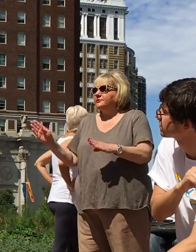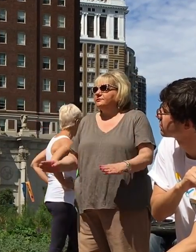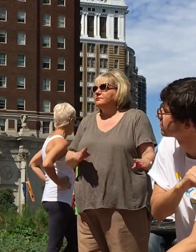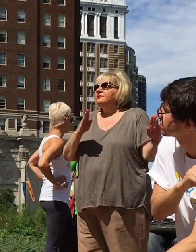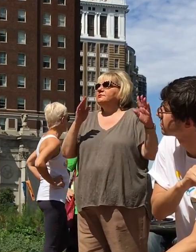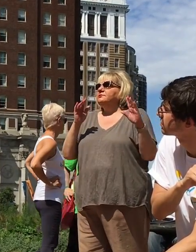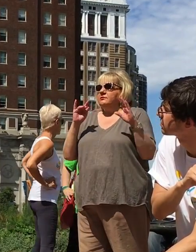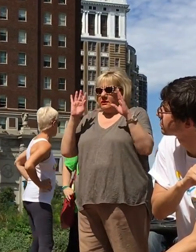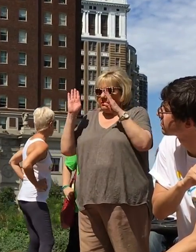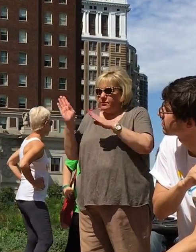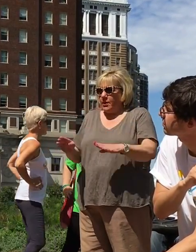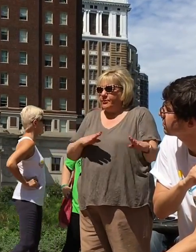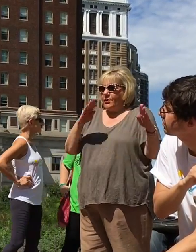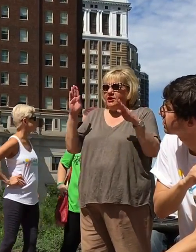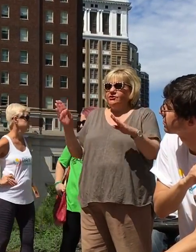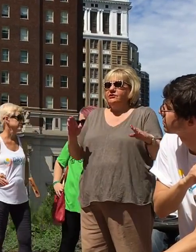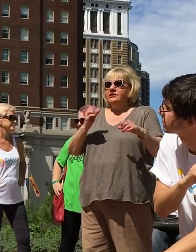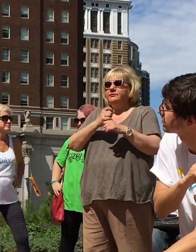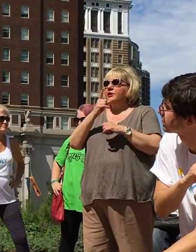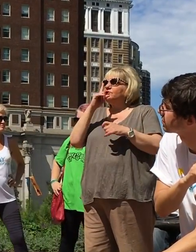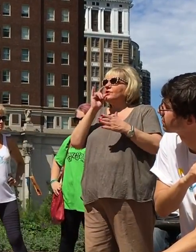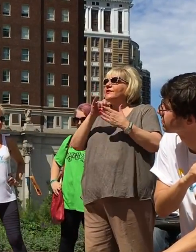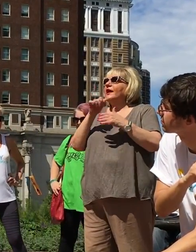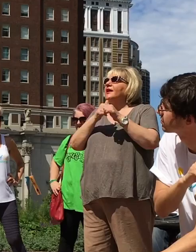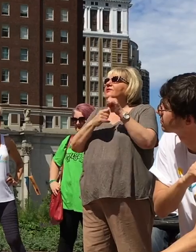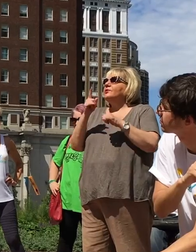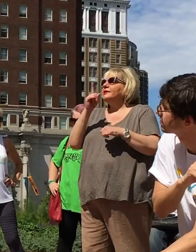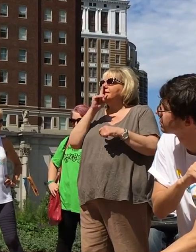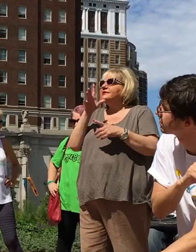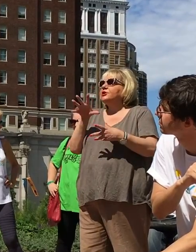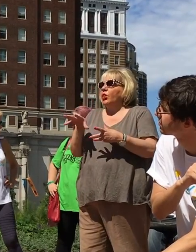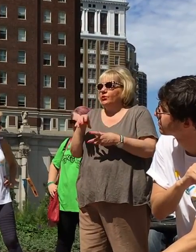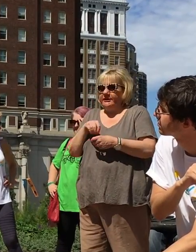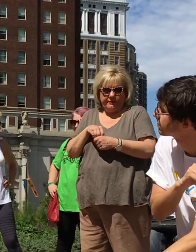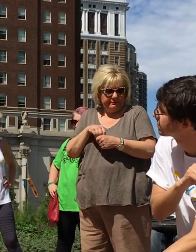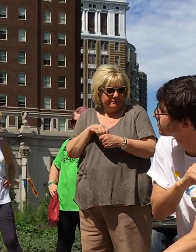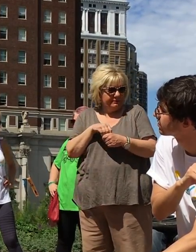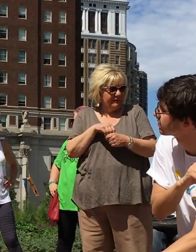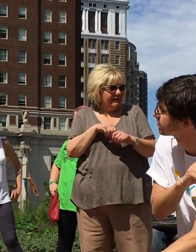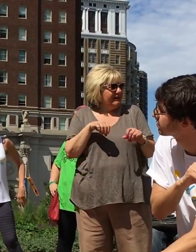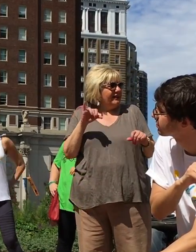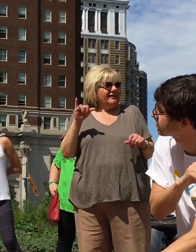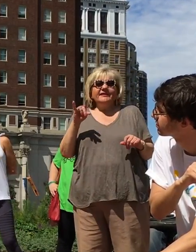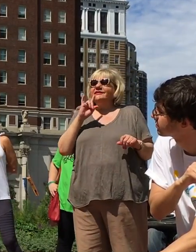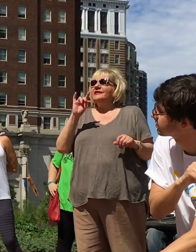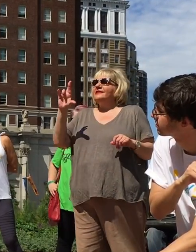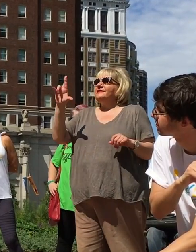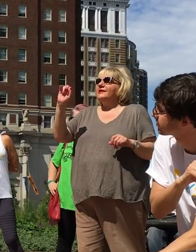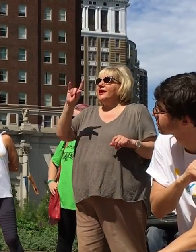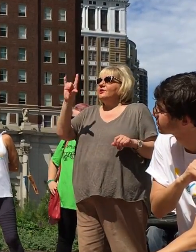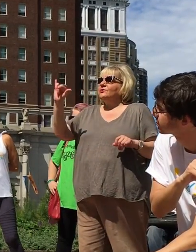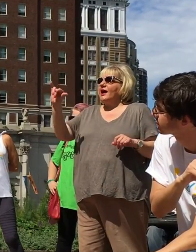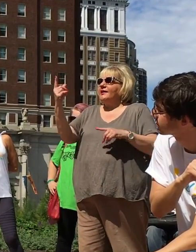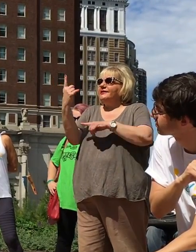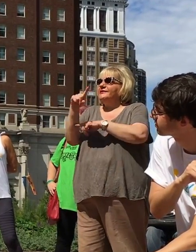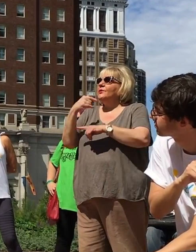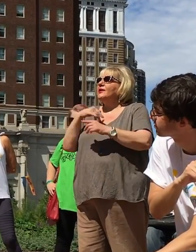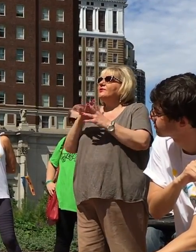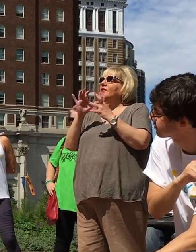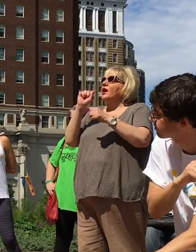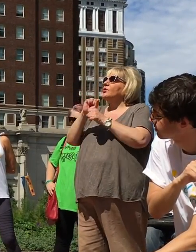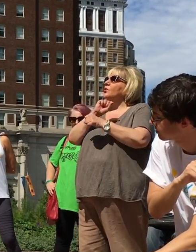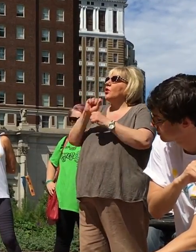way that everyone is included in that process. So yes, this is a rally day. Yes, we have some work to